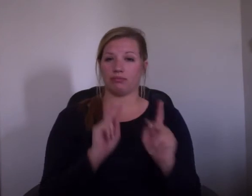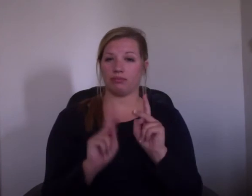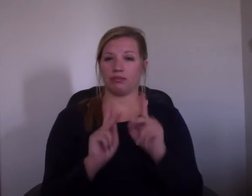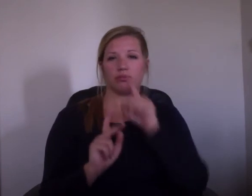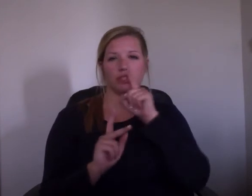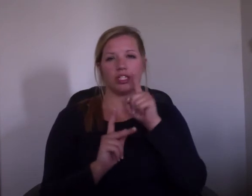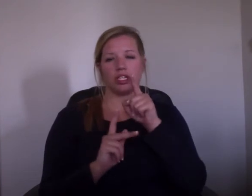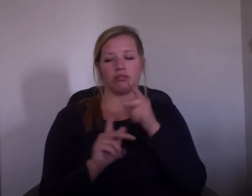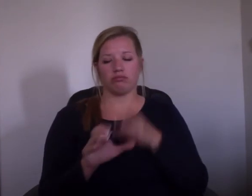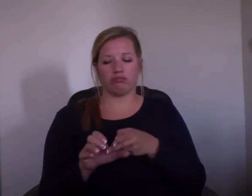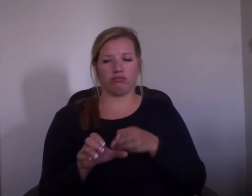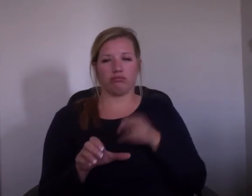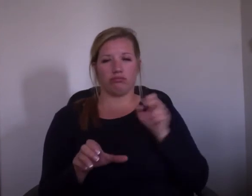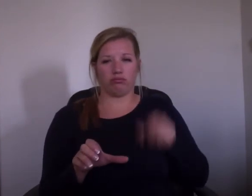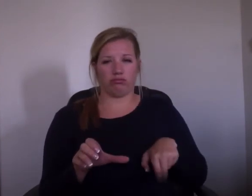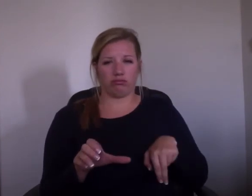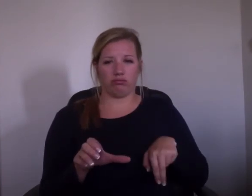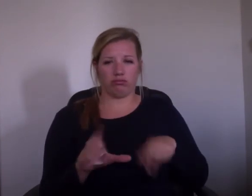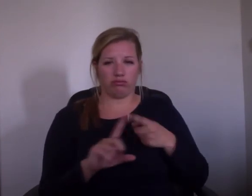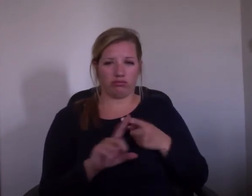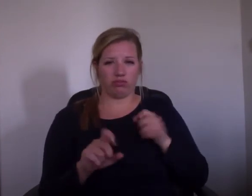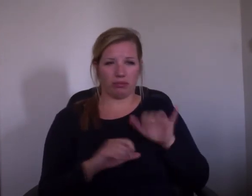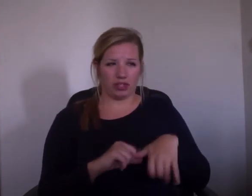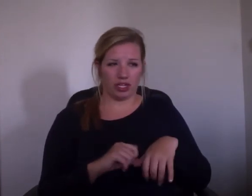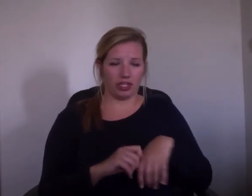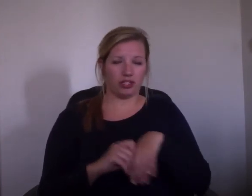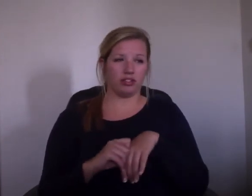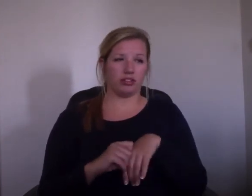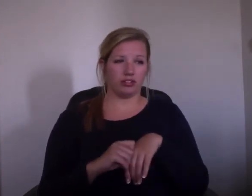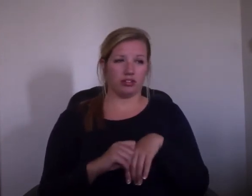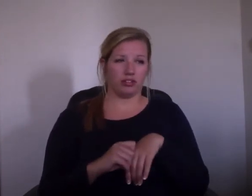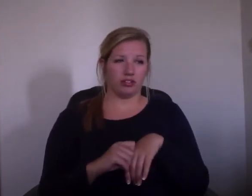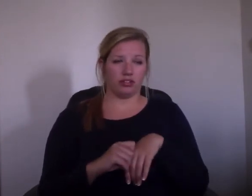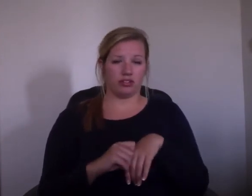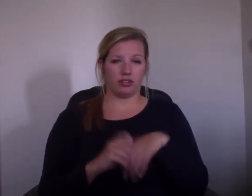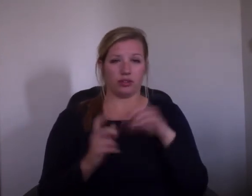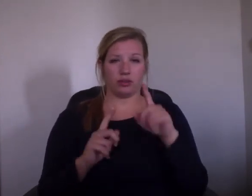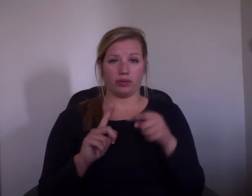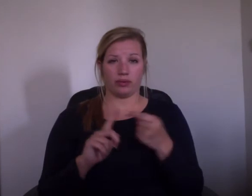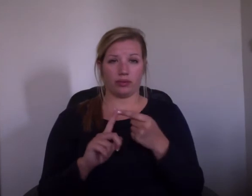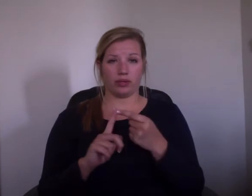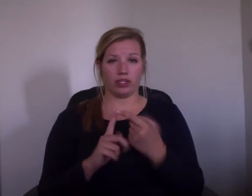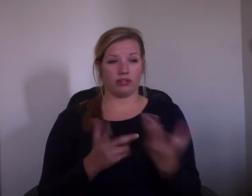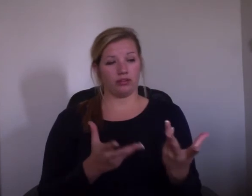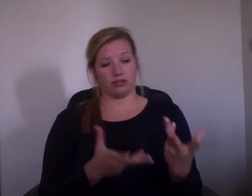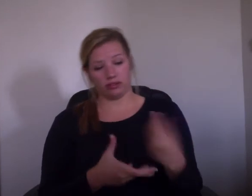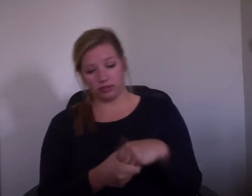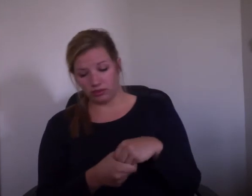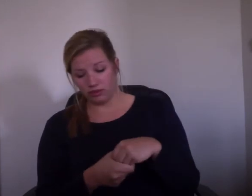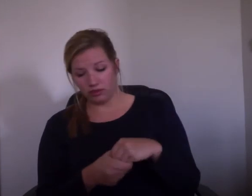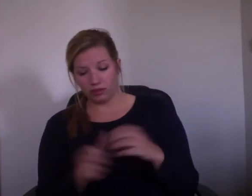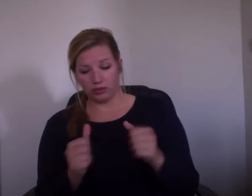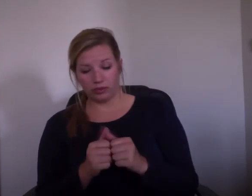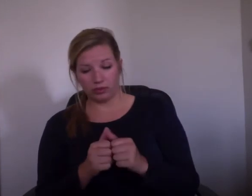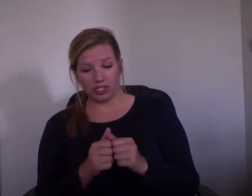loop. When they were brought into the loop, when American reporters did go to Vietnam and interview the